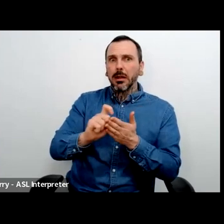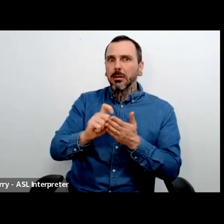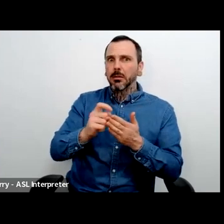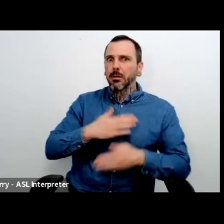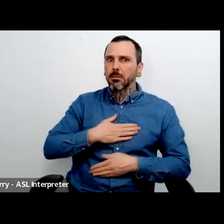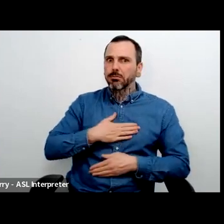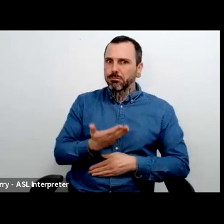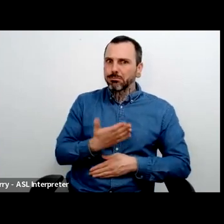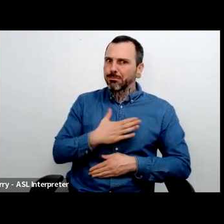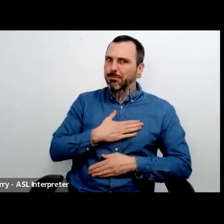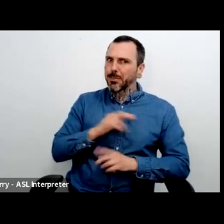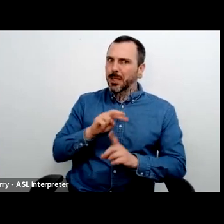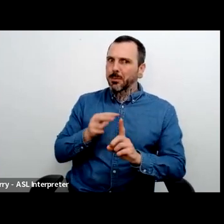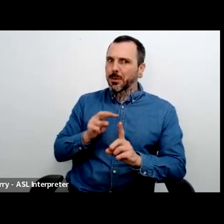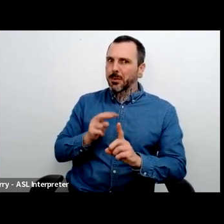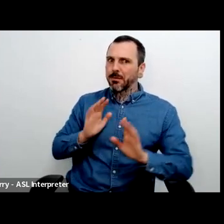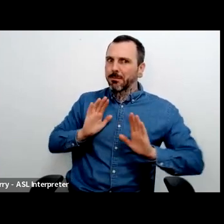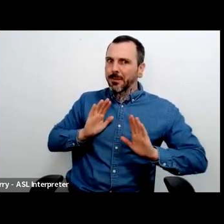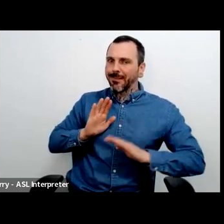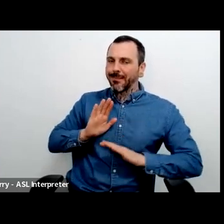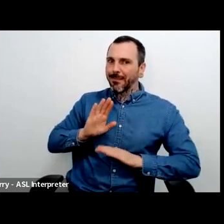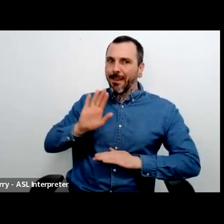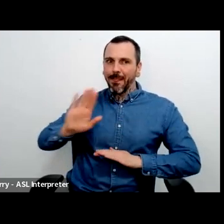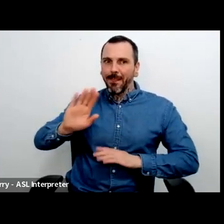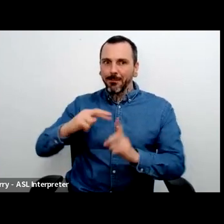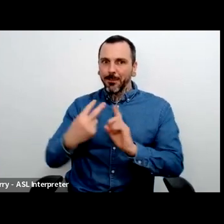a joke about TikTok. Our